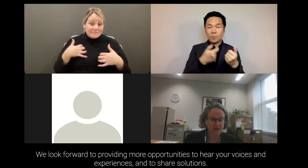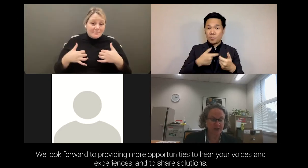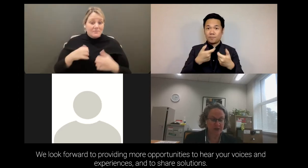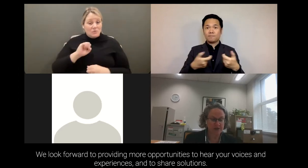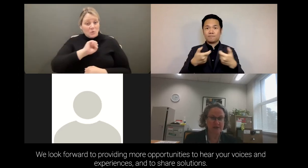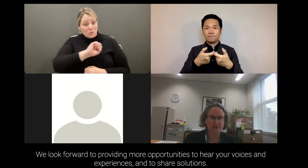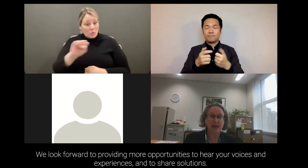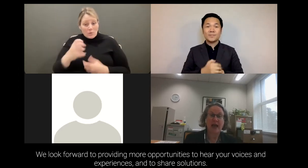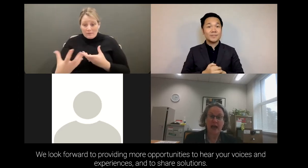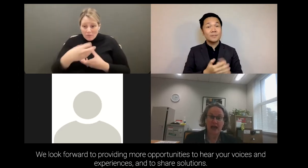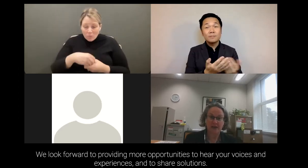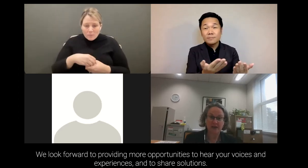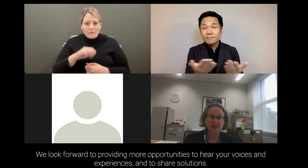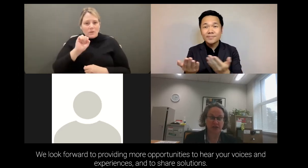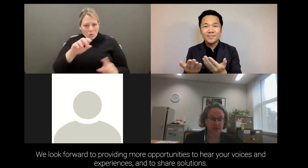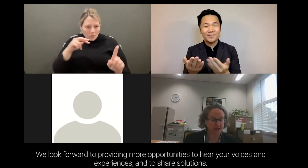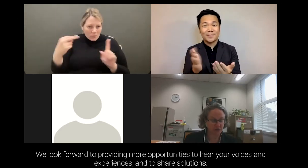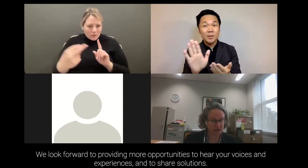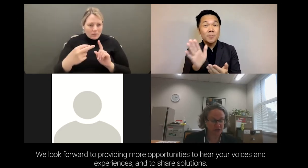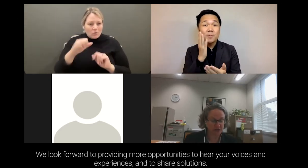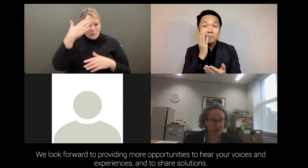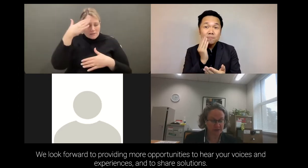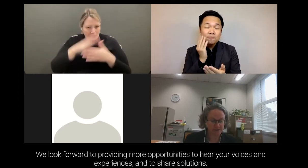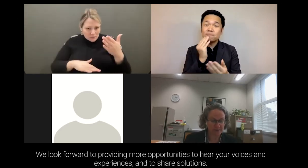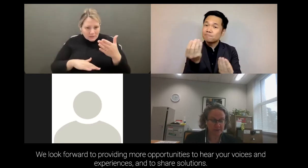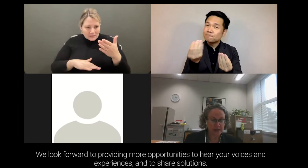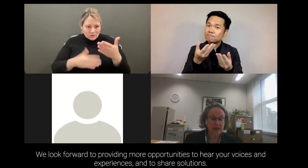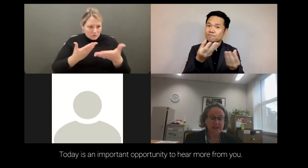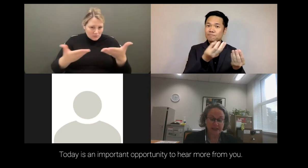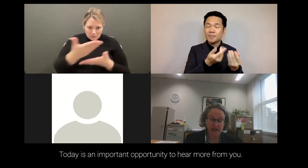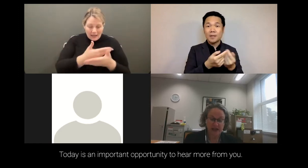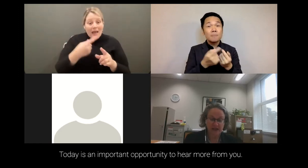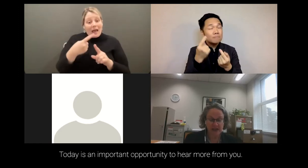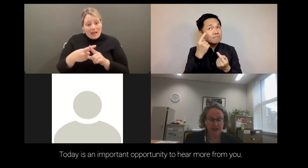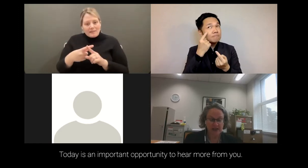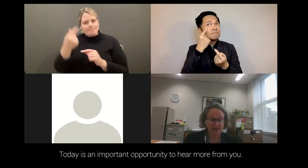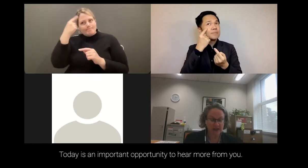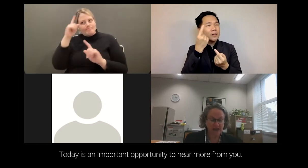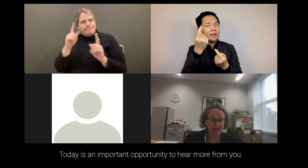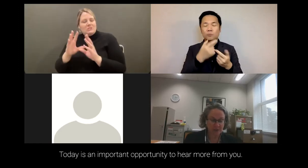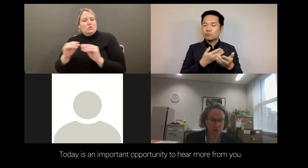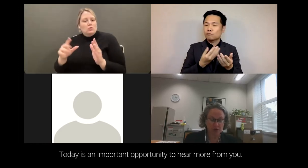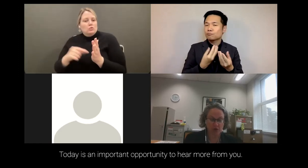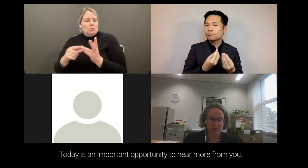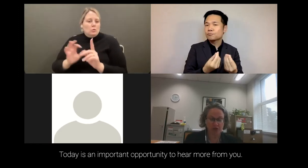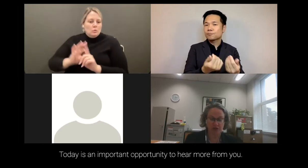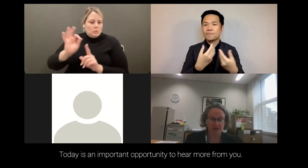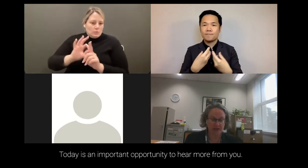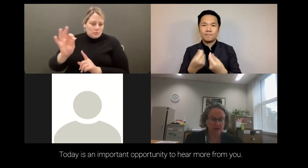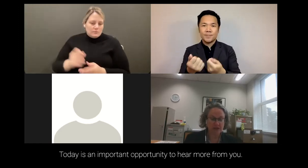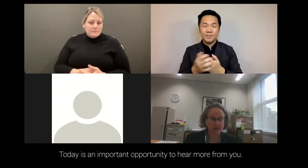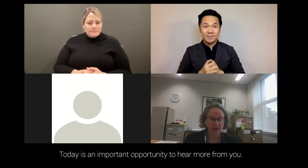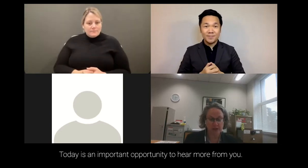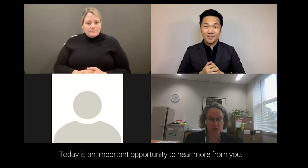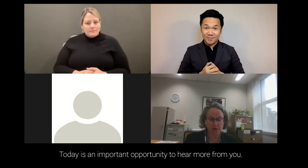and experiences and to share solutions. Today is an important